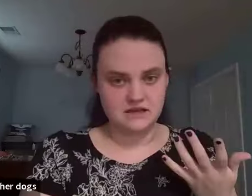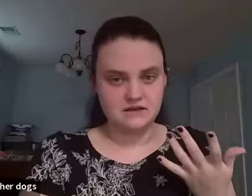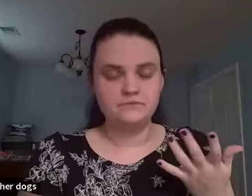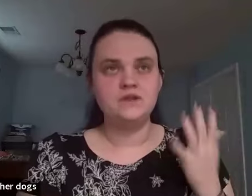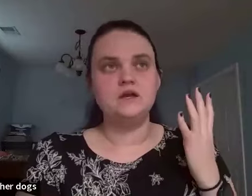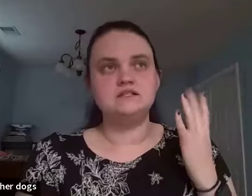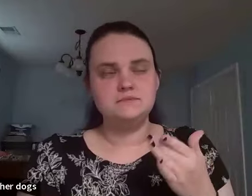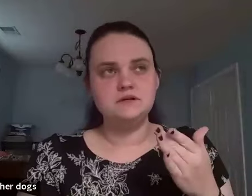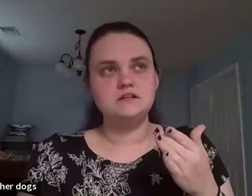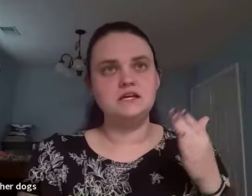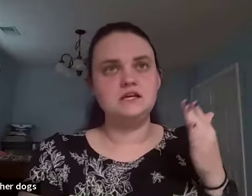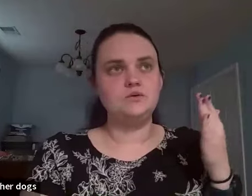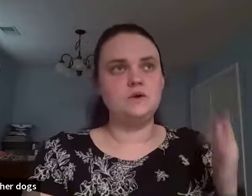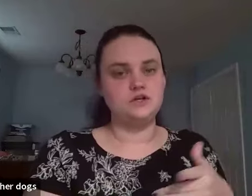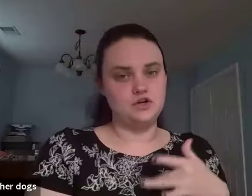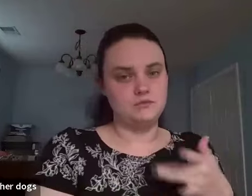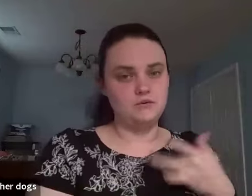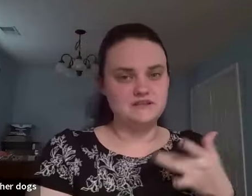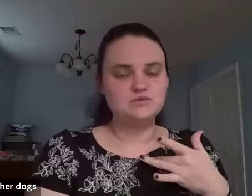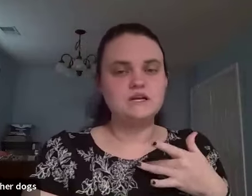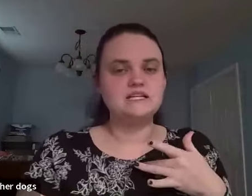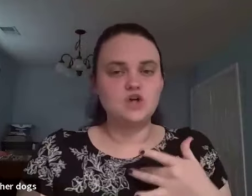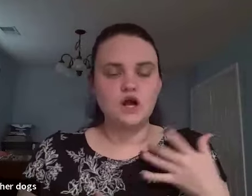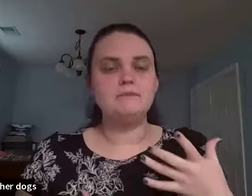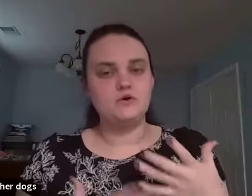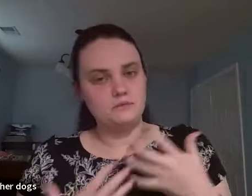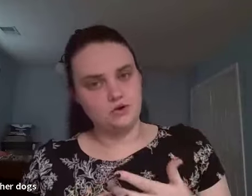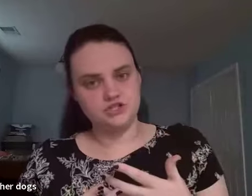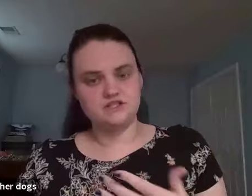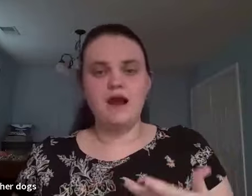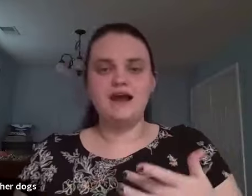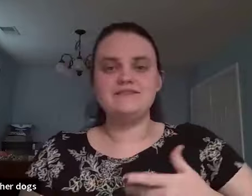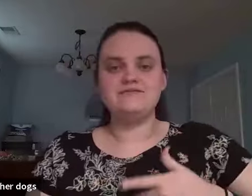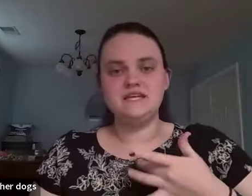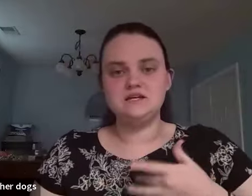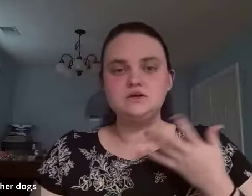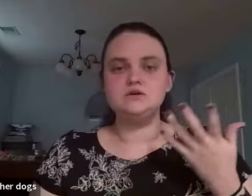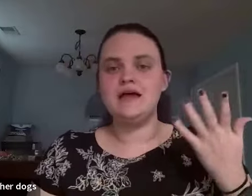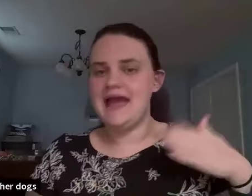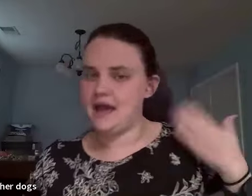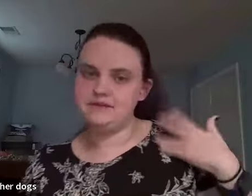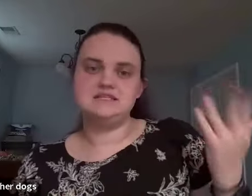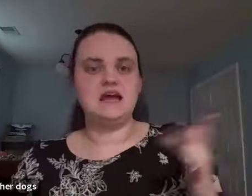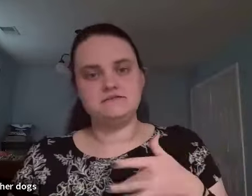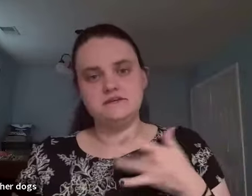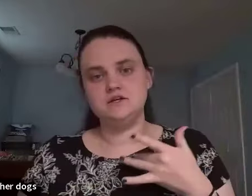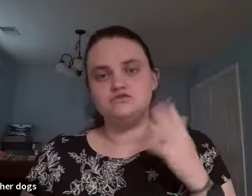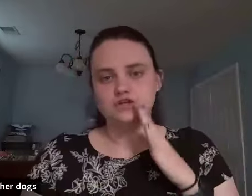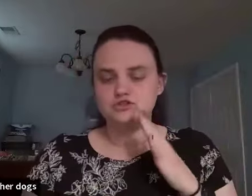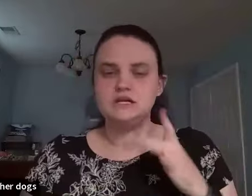like. Typically, when you're talking about with this one, it's talking more of emotion. So I feel happy today. I feel